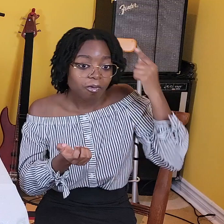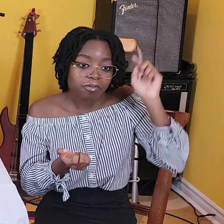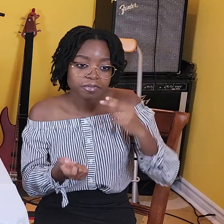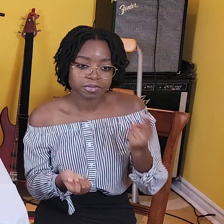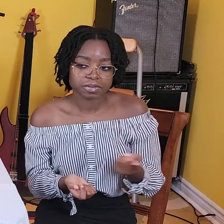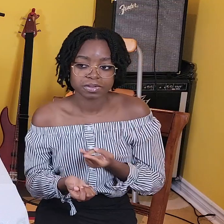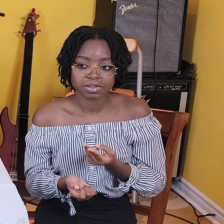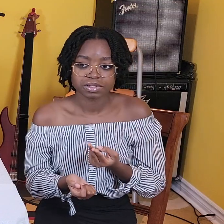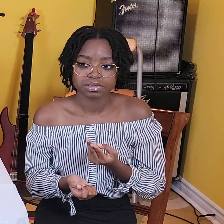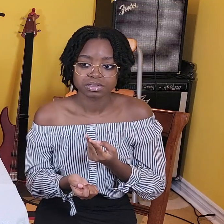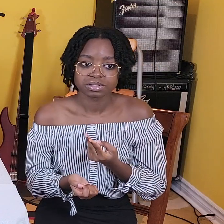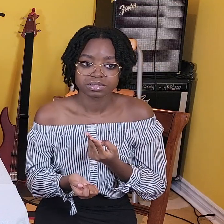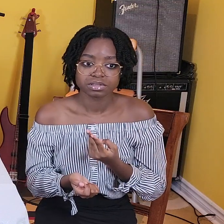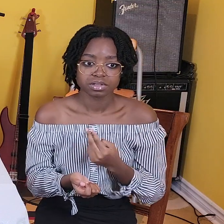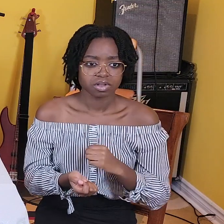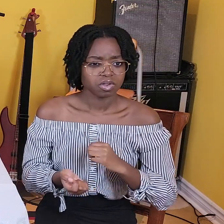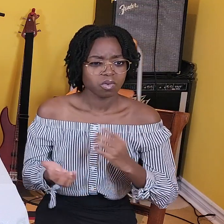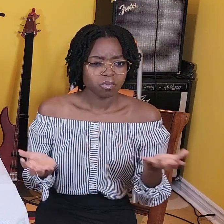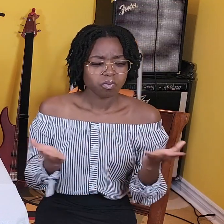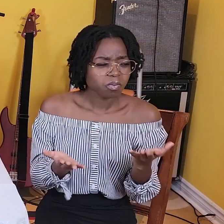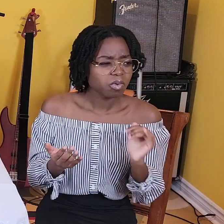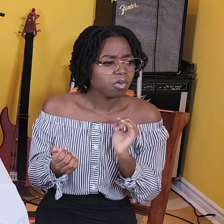most? Pilate